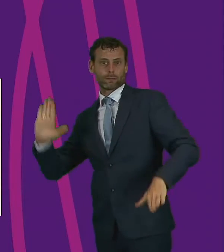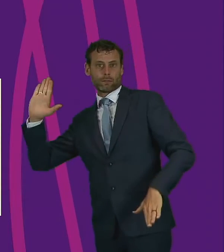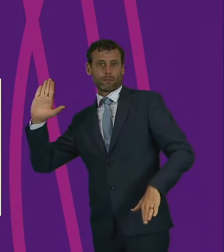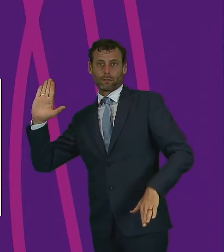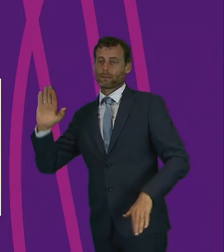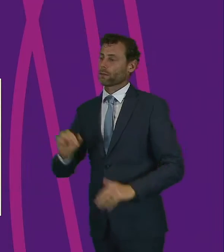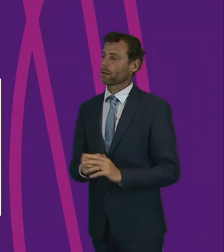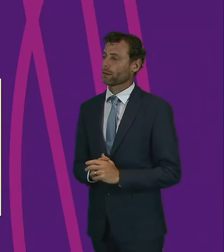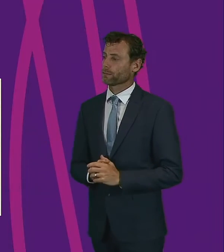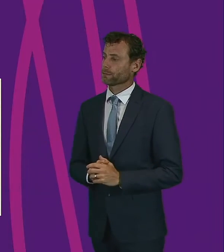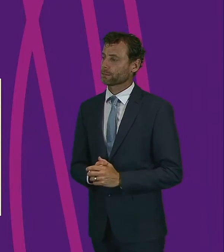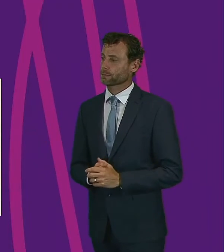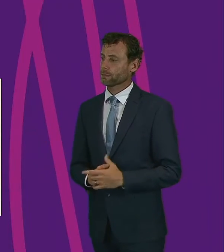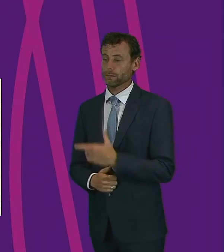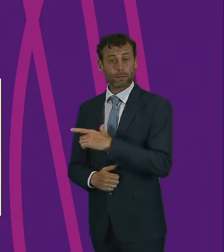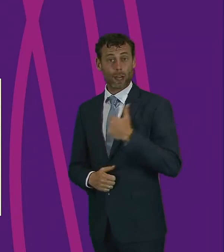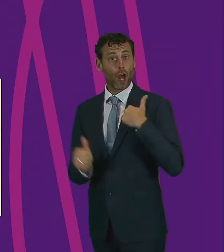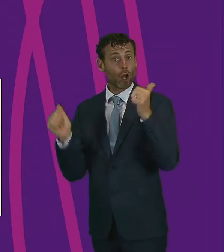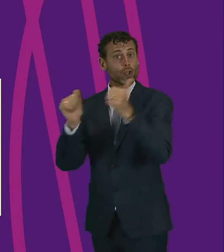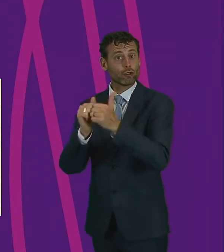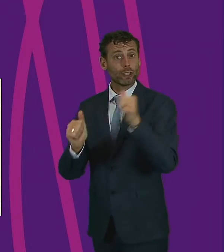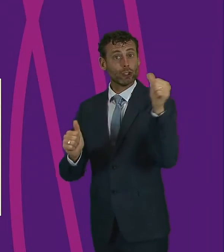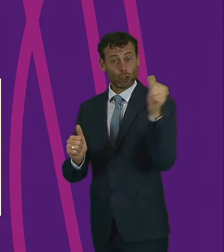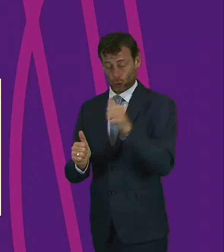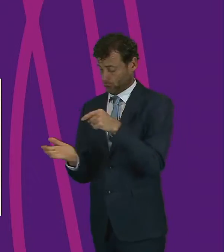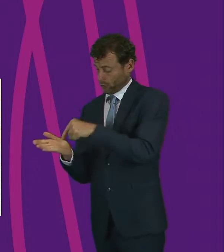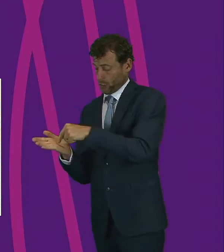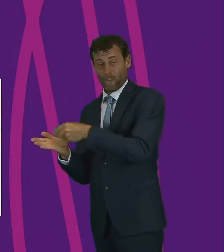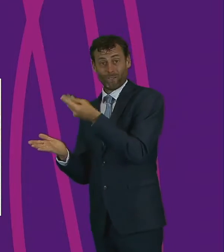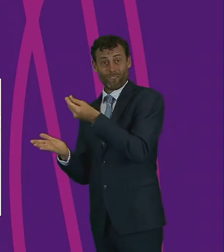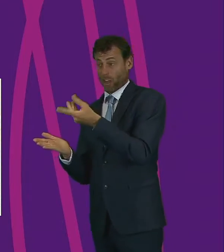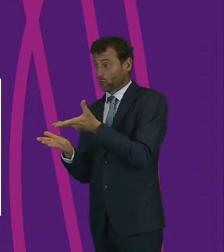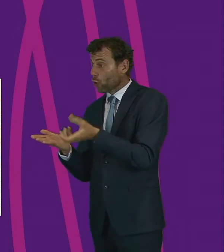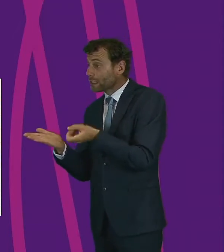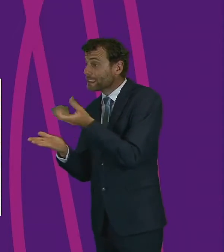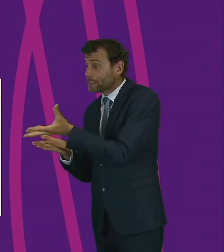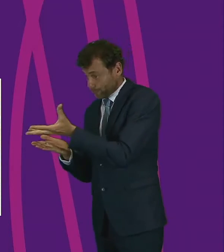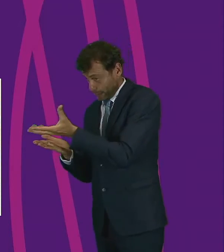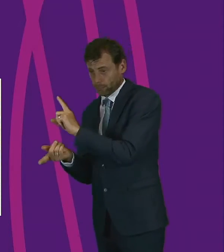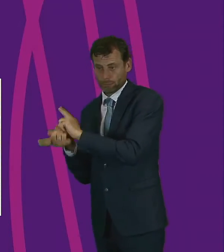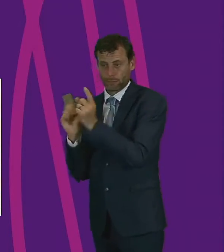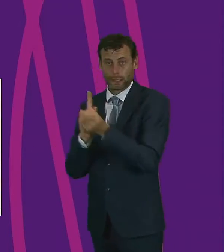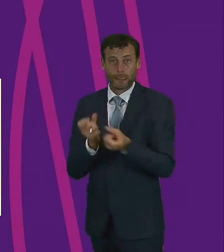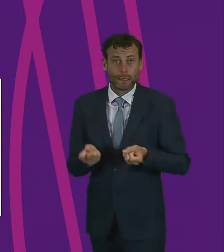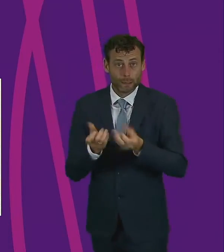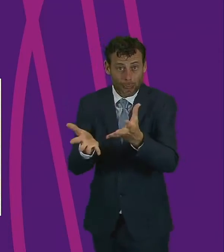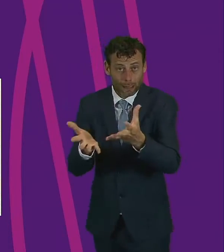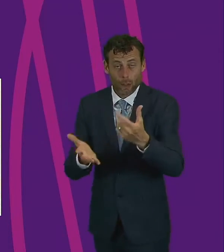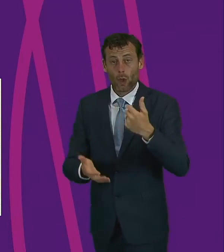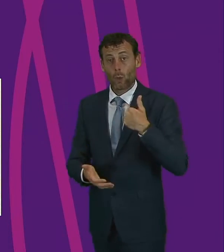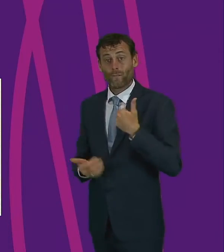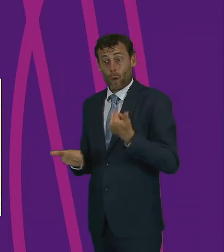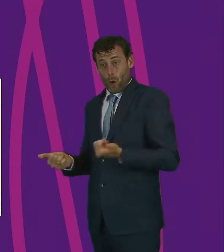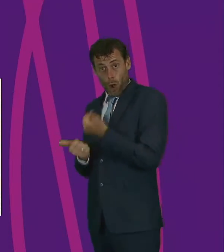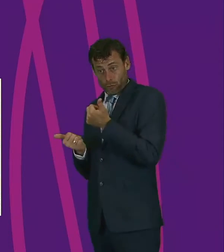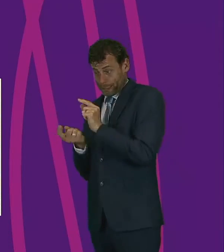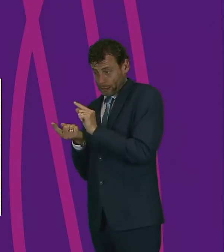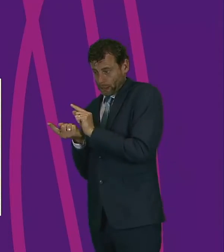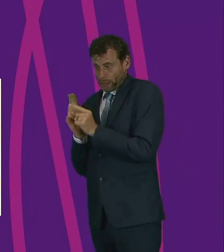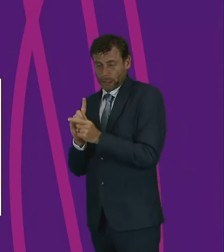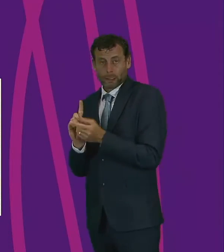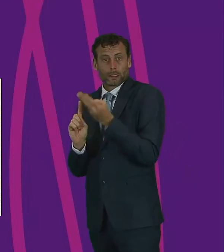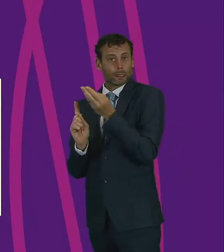quickly. Cabinet Secretary. I agree that we should repurpose funds that are not being spent. We have already used some of that in PERF and